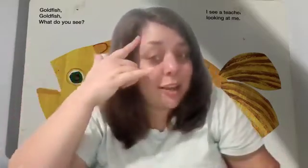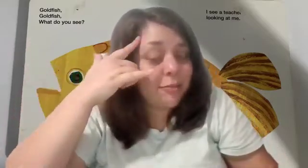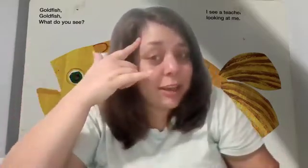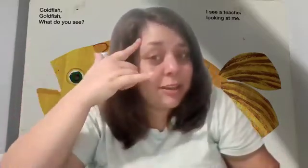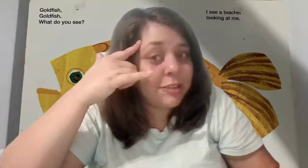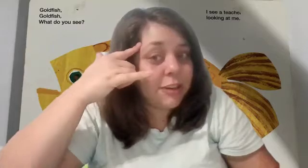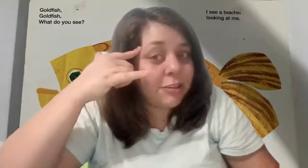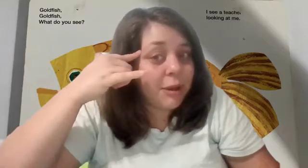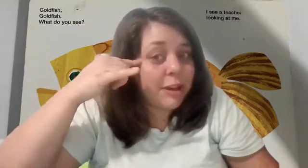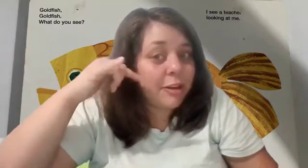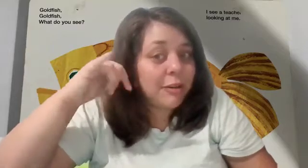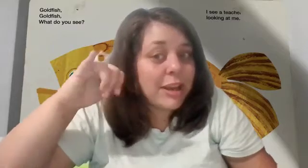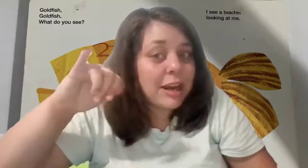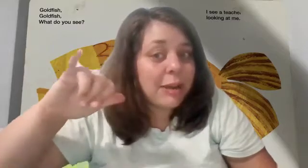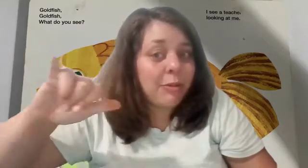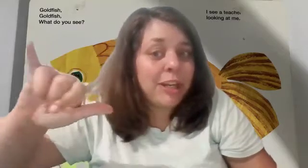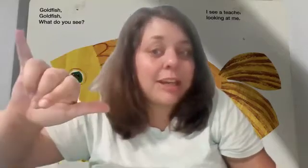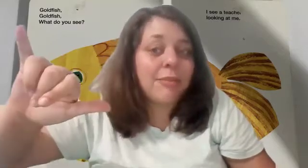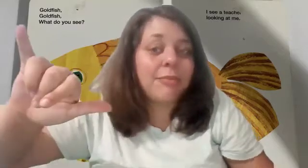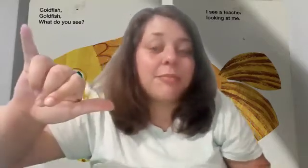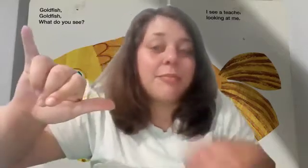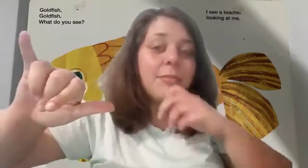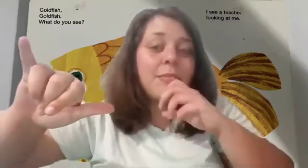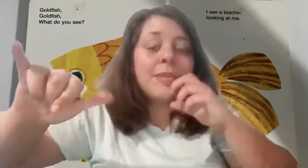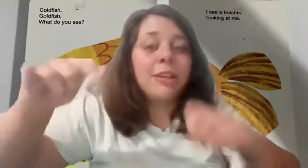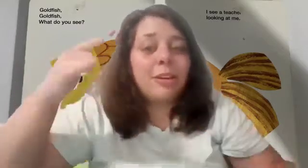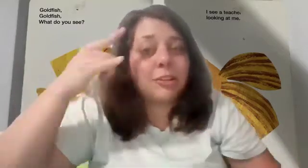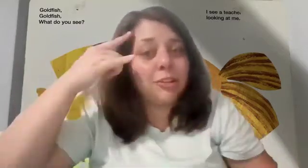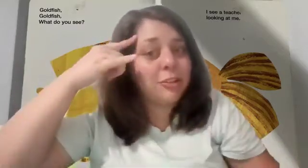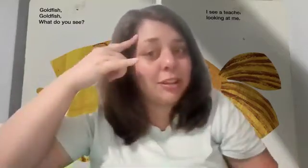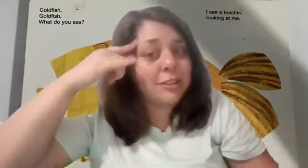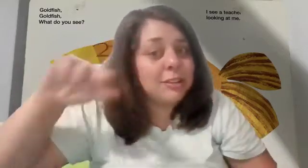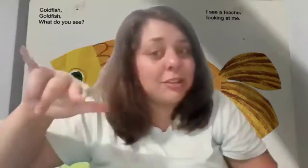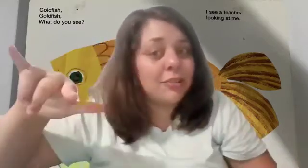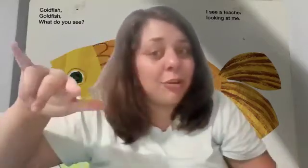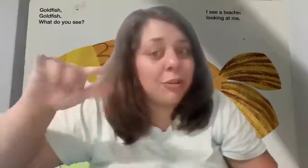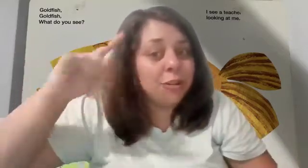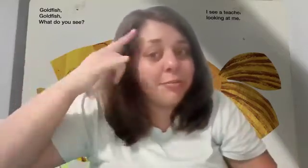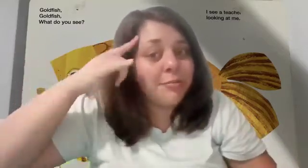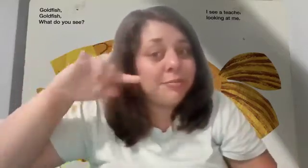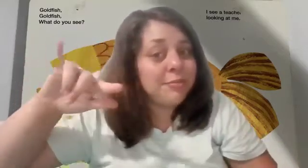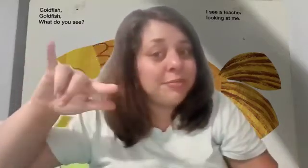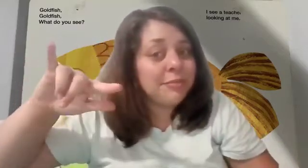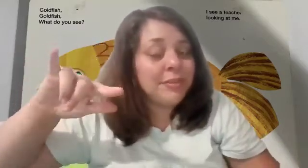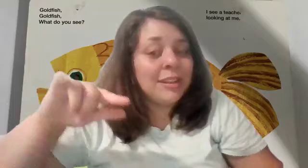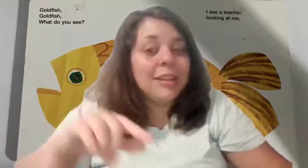And I have my index finger swipe down and away, and I bring it down. You could also just do this for gold.